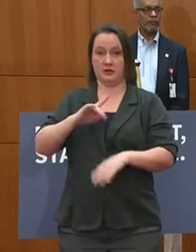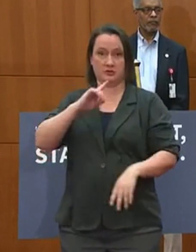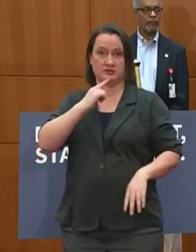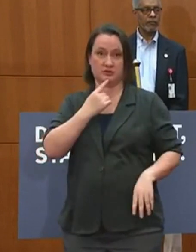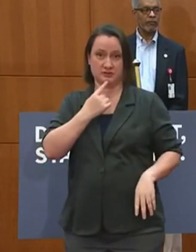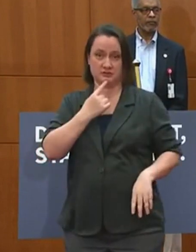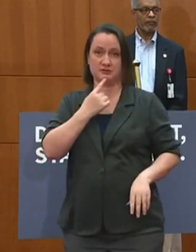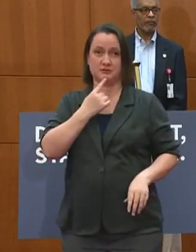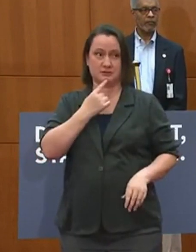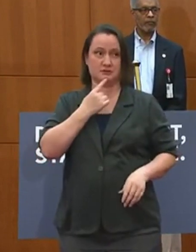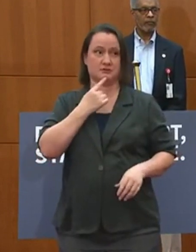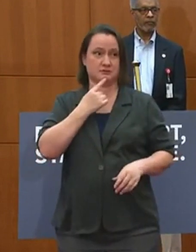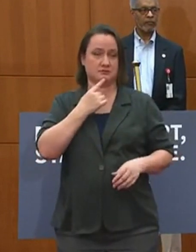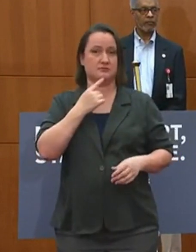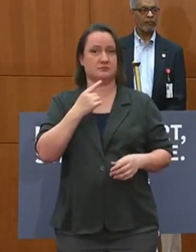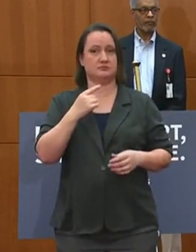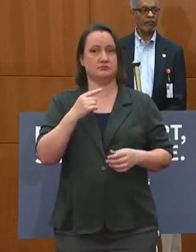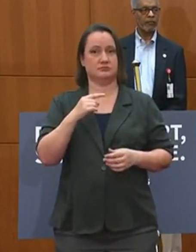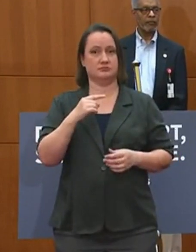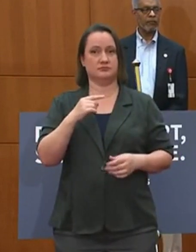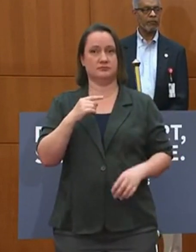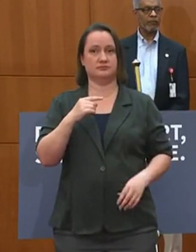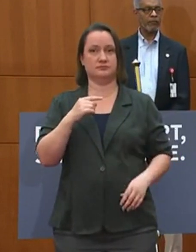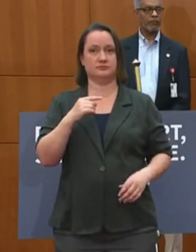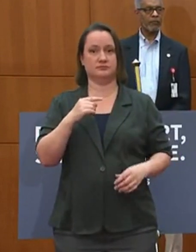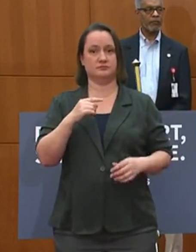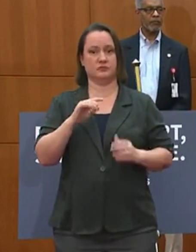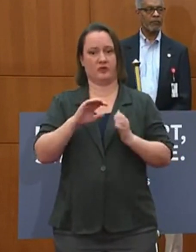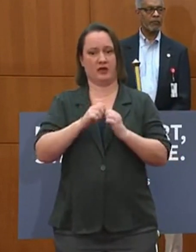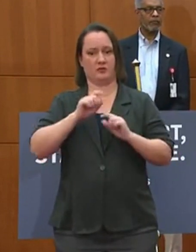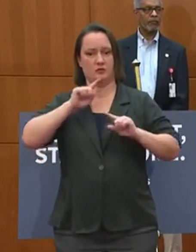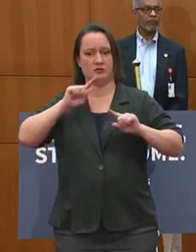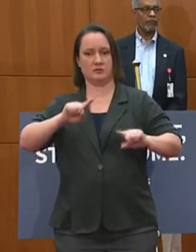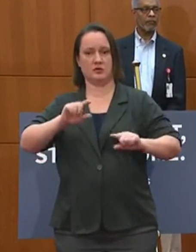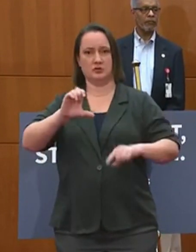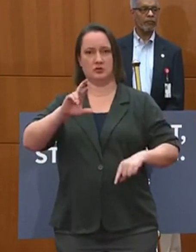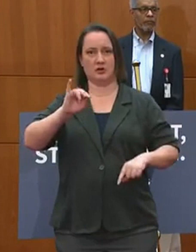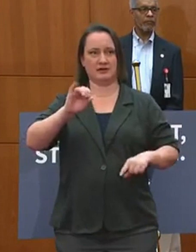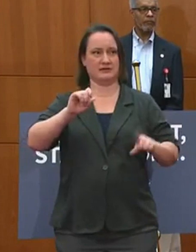seriousness with respect to responding to this crisis.